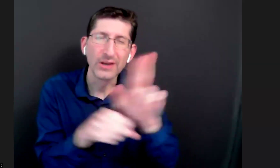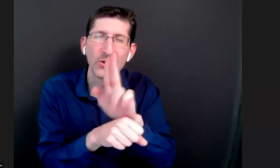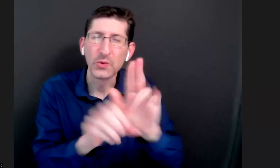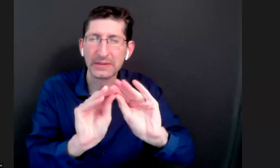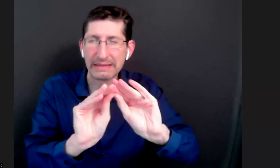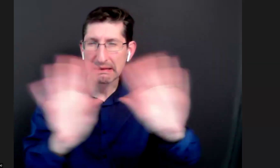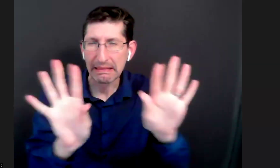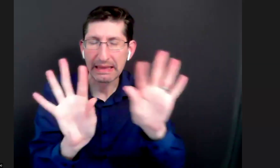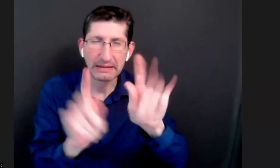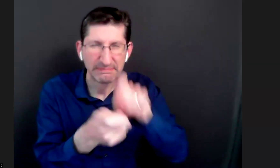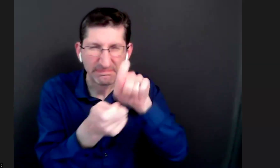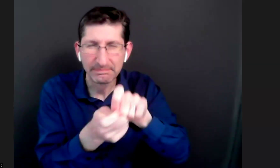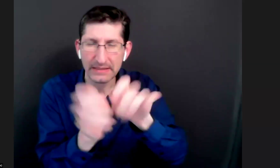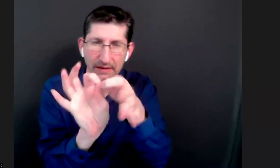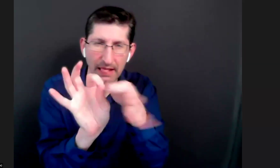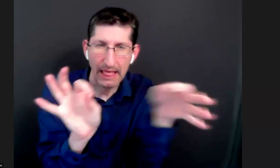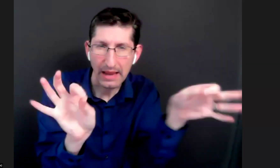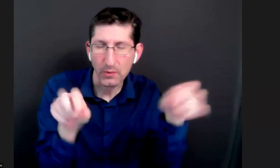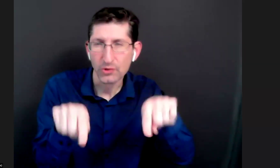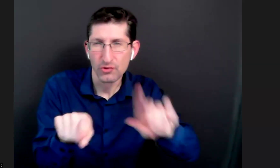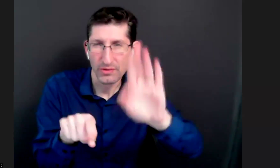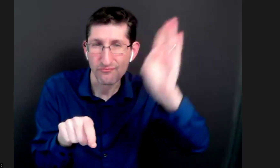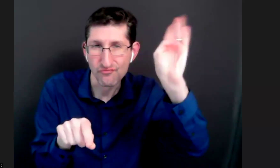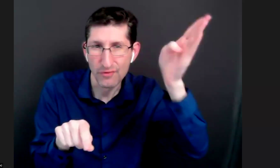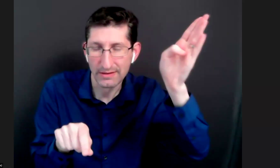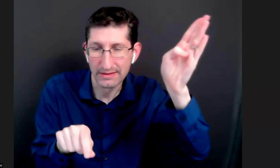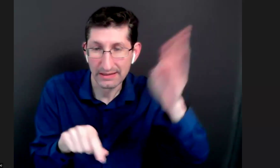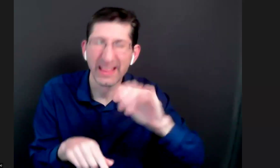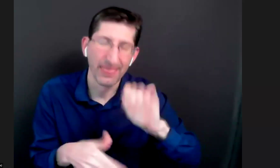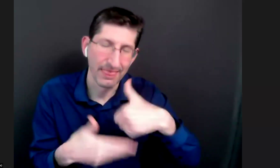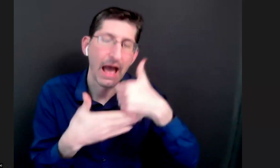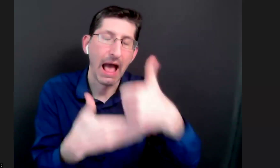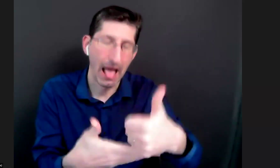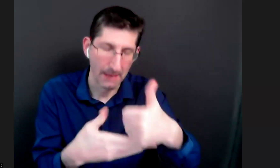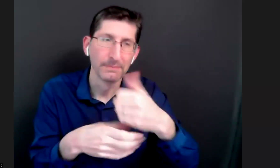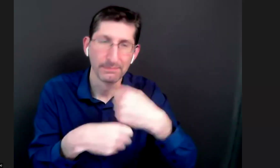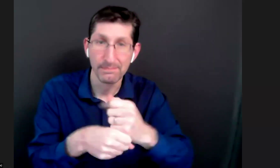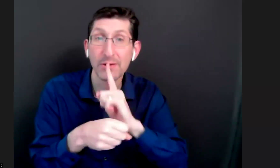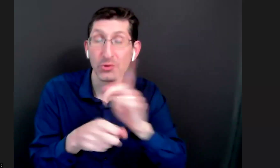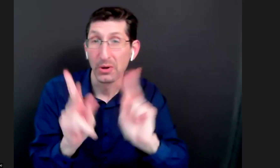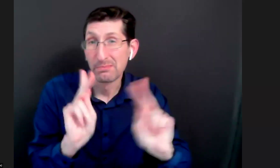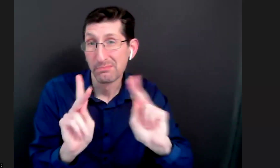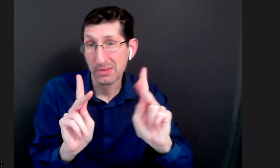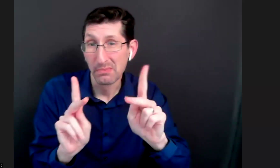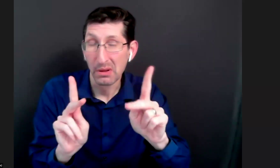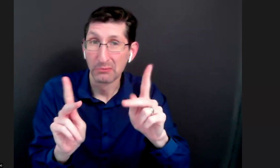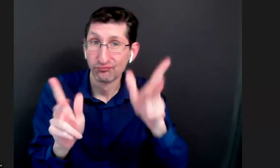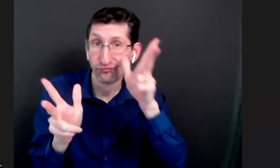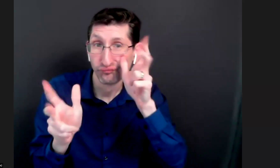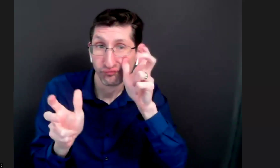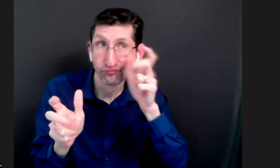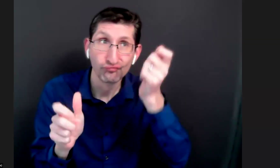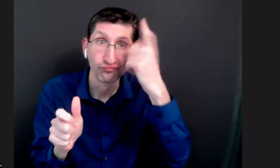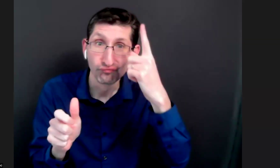you're presenting as much as possible. And I think that will ensure that you have a successful PowerPoint presentation.